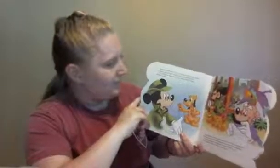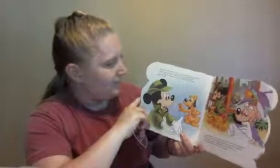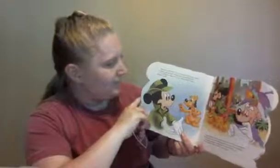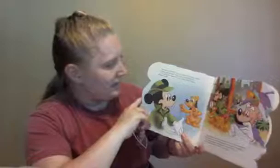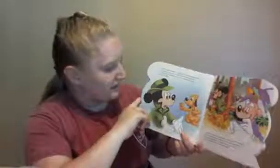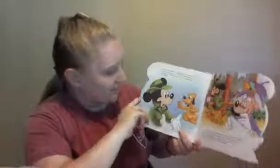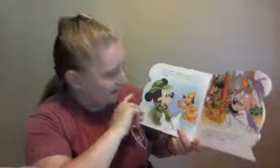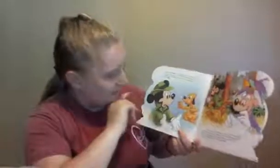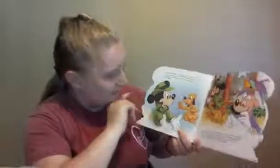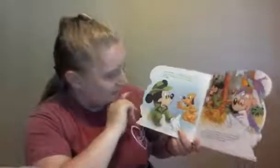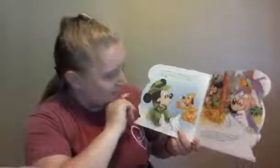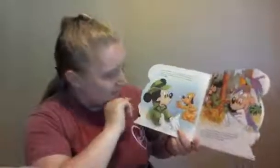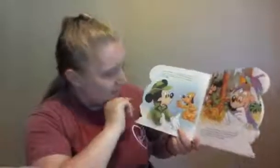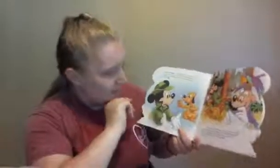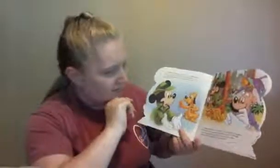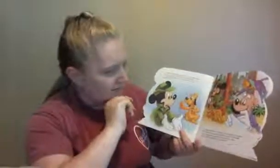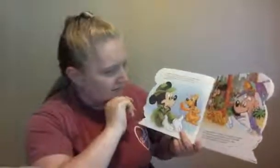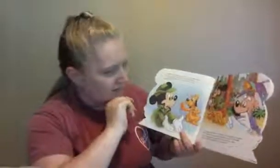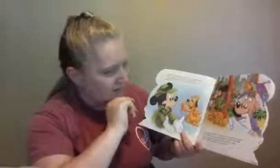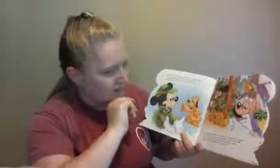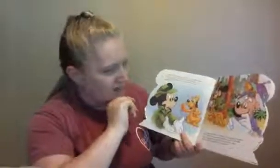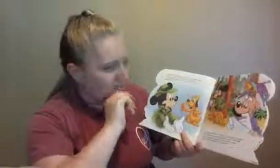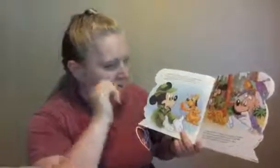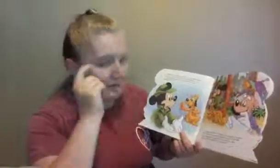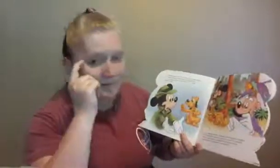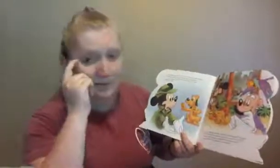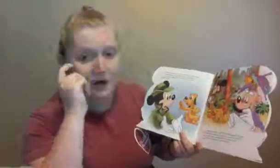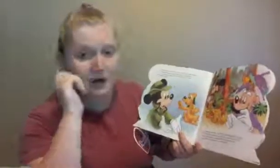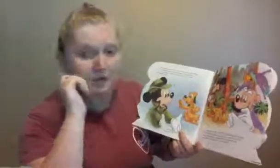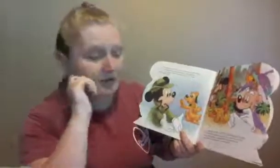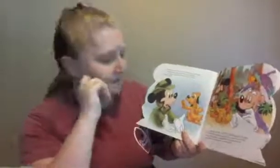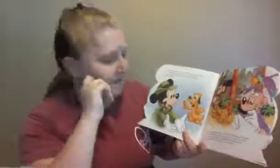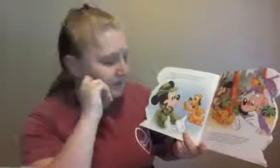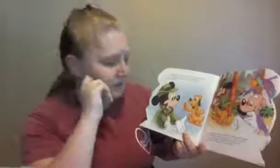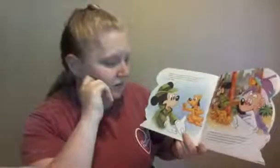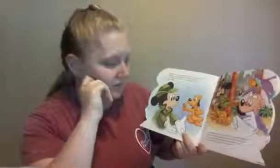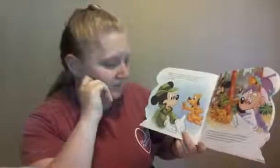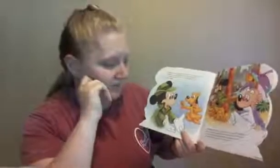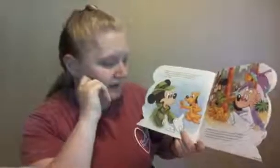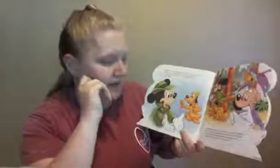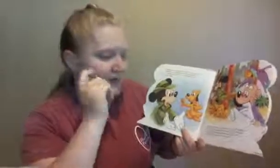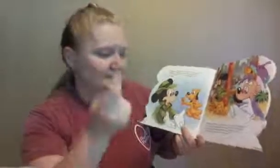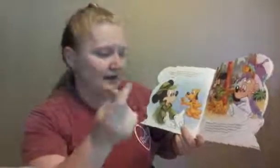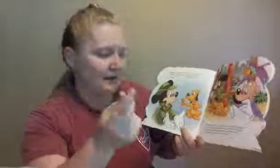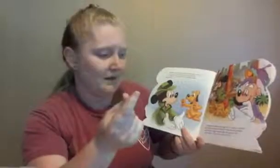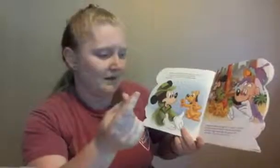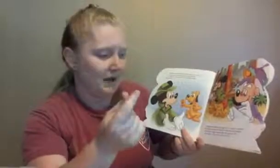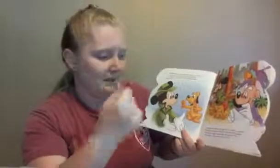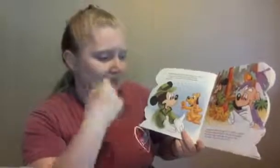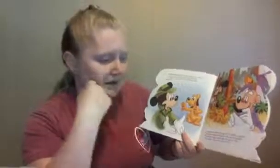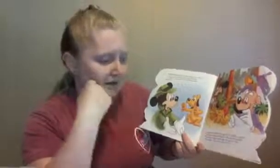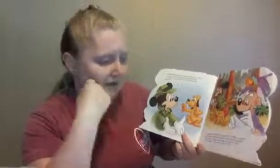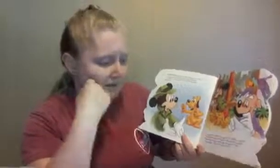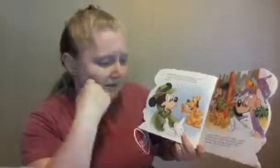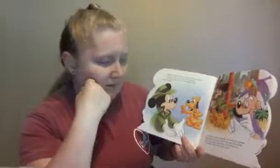said Mickey sadly. Suddenly, Mickey thought of the perfect solution. He'd take the pup instead of the